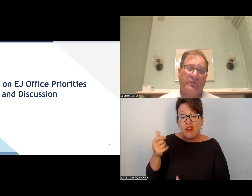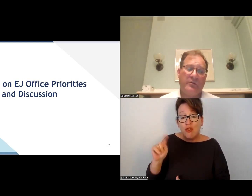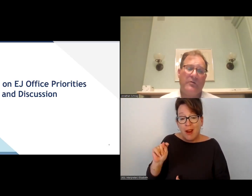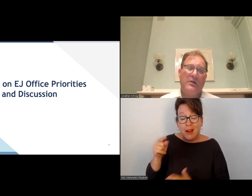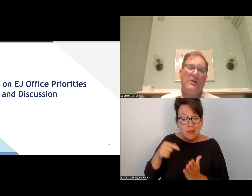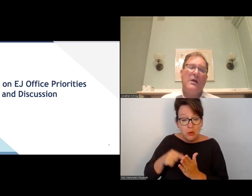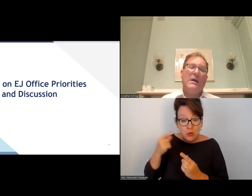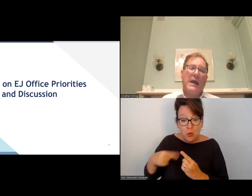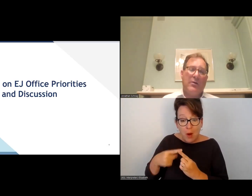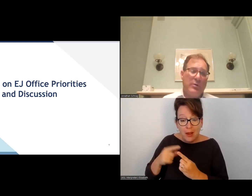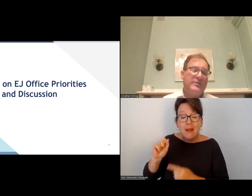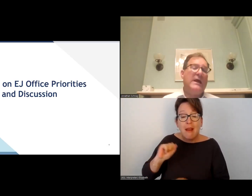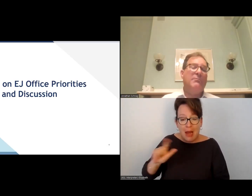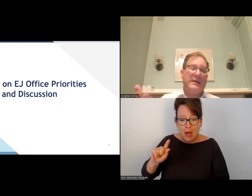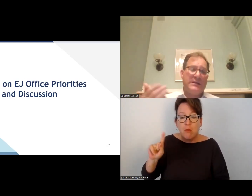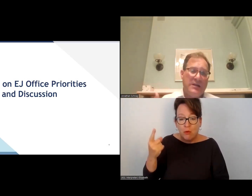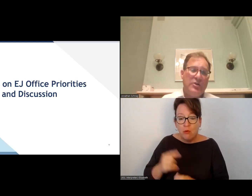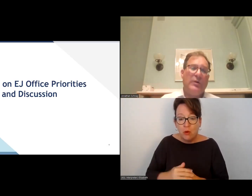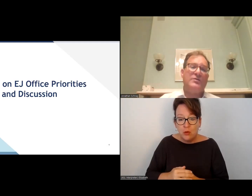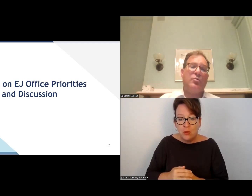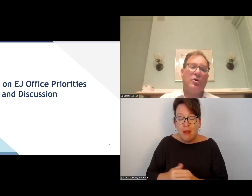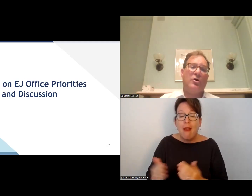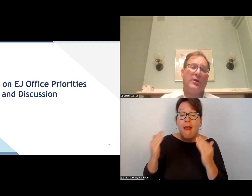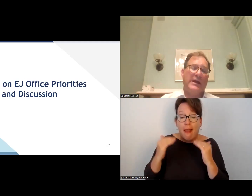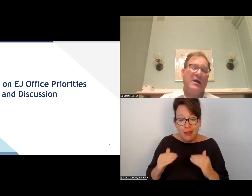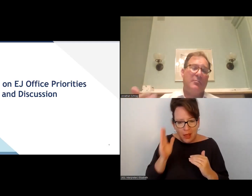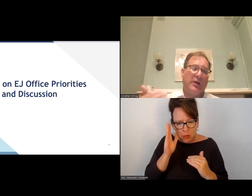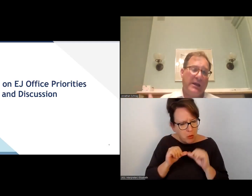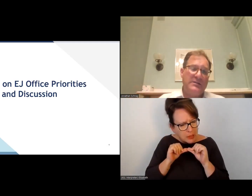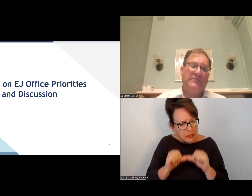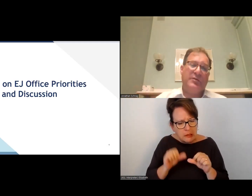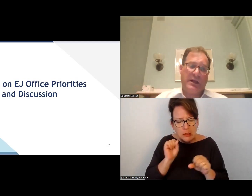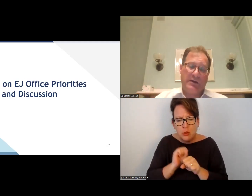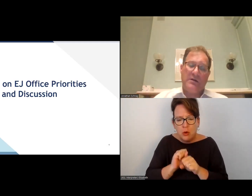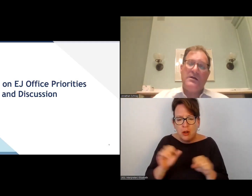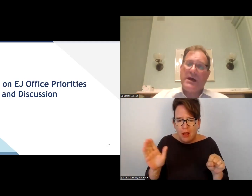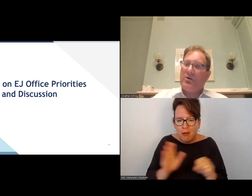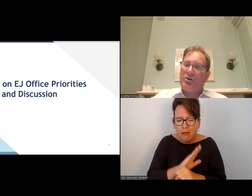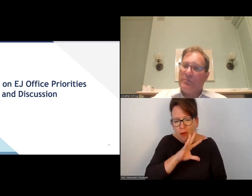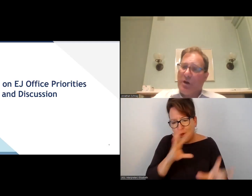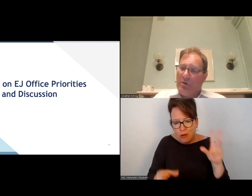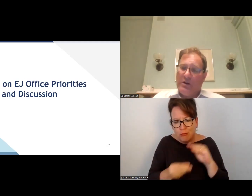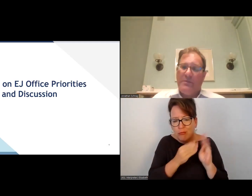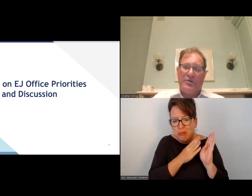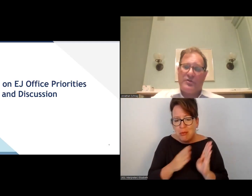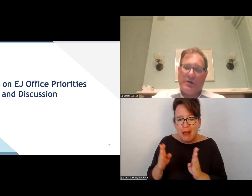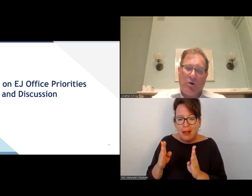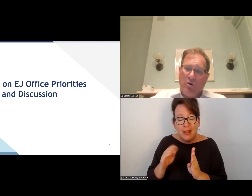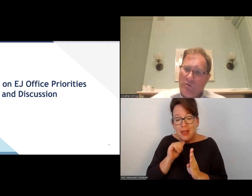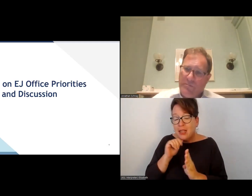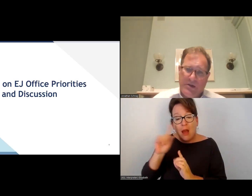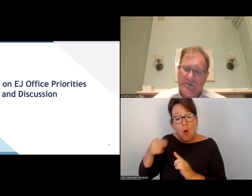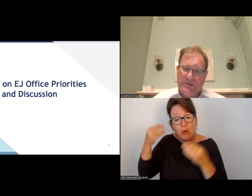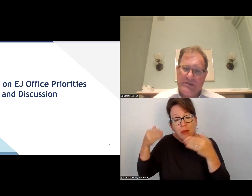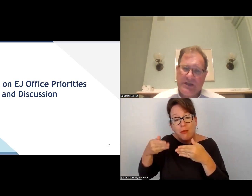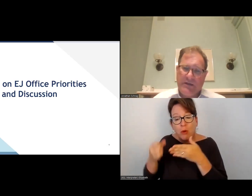1st. And we will then be continuing to work on a comprehensive plan, not on the priority measures, but